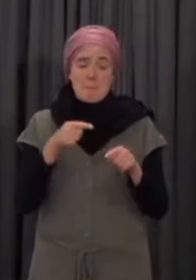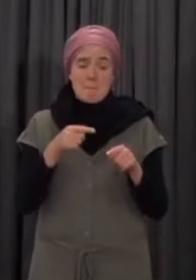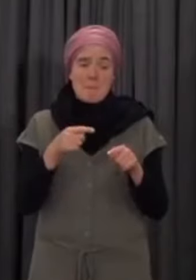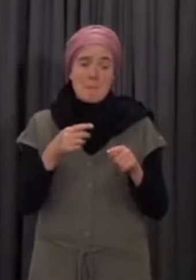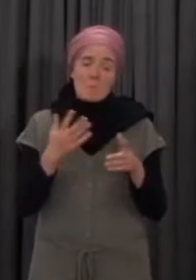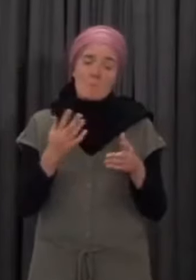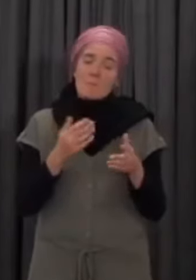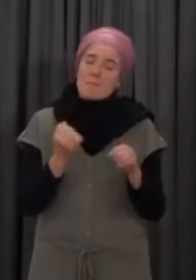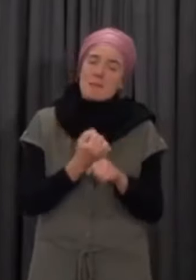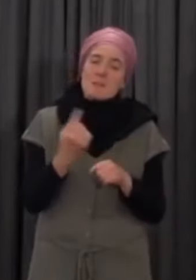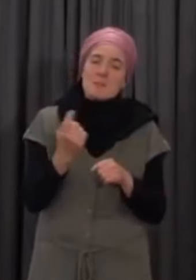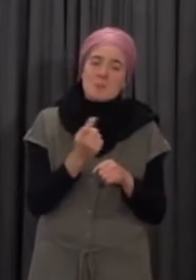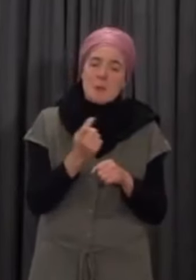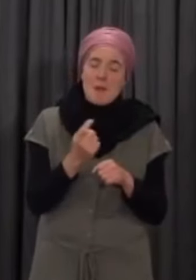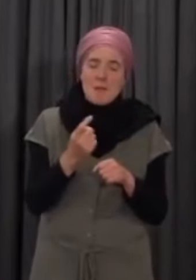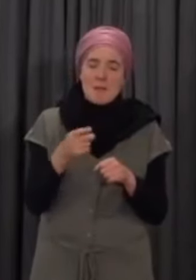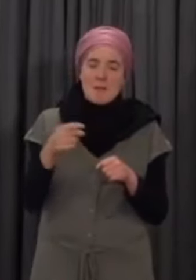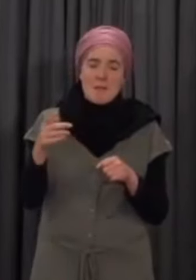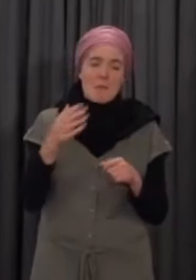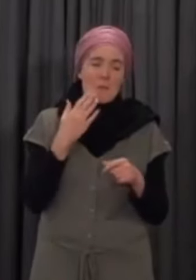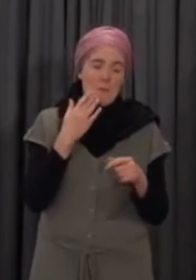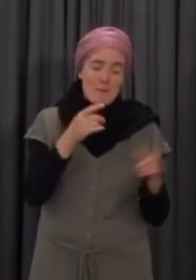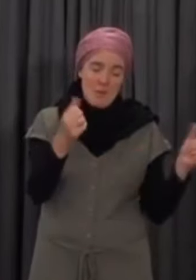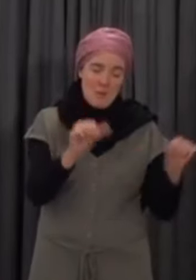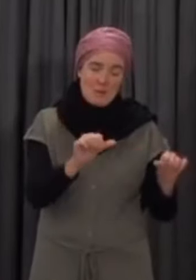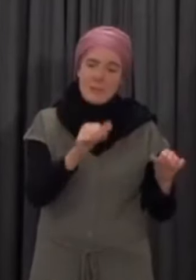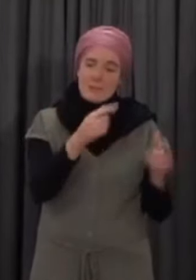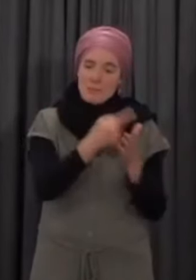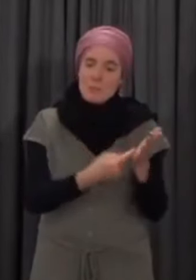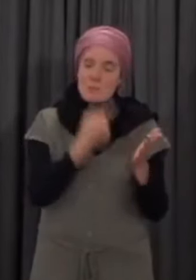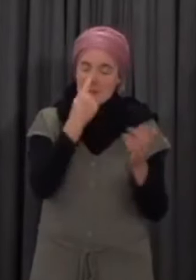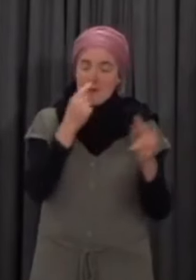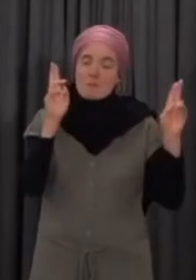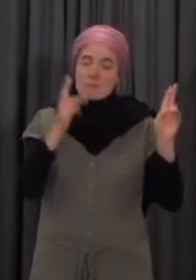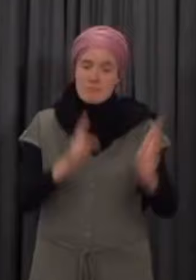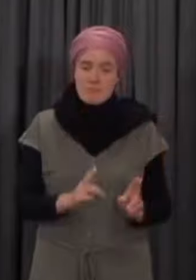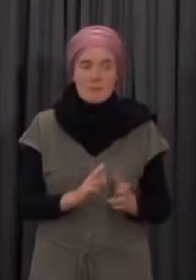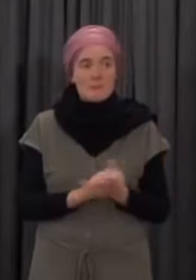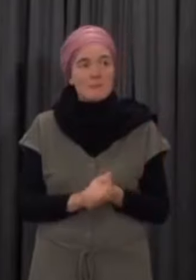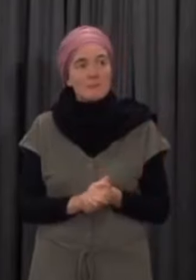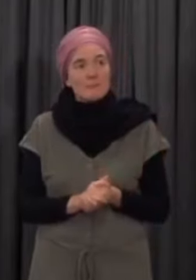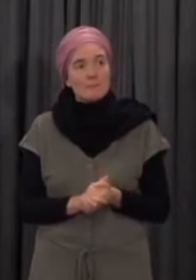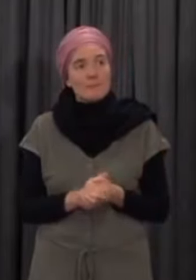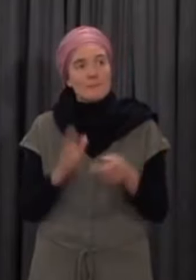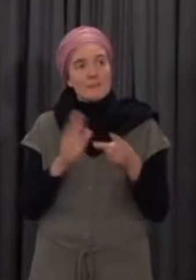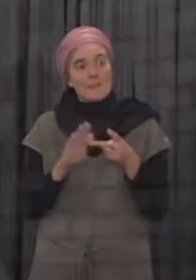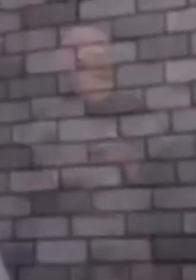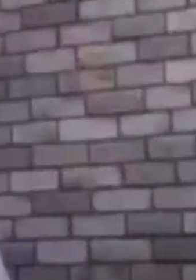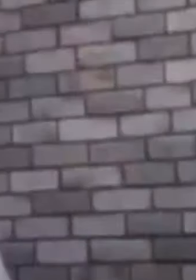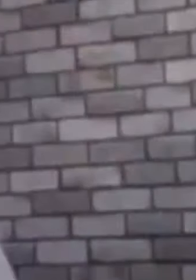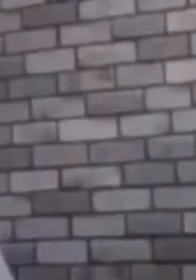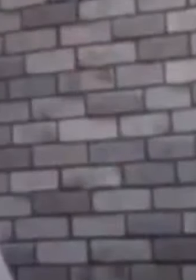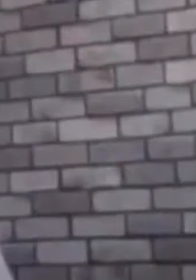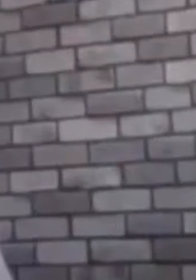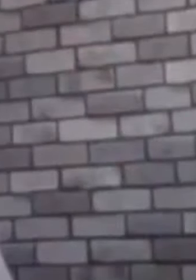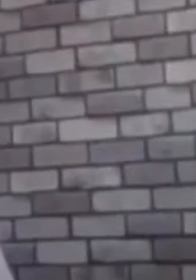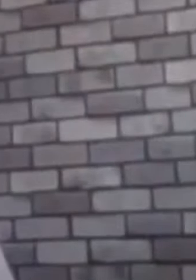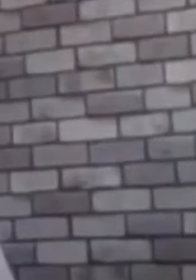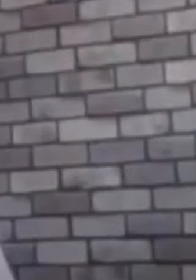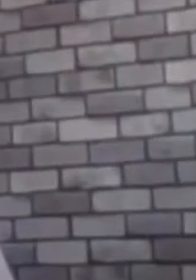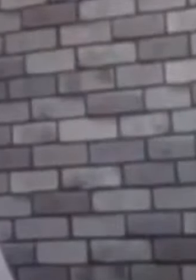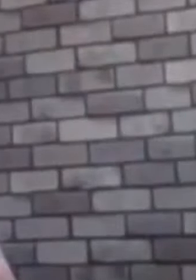allow people to get back together again. Thank you. Secondly, we've also had a few people get in